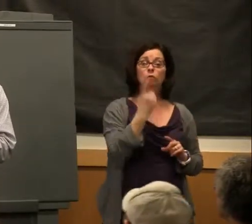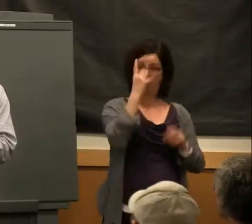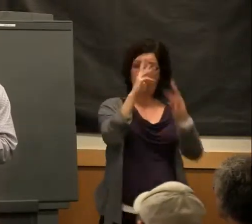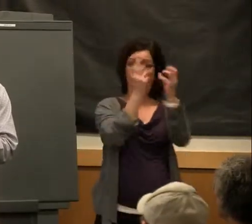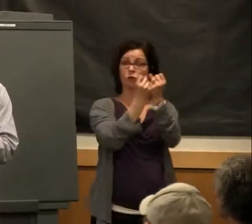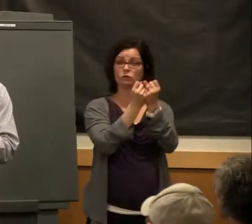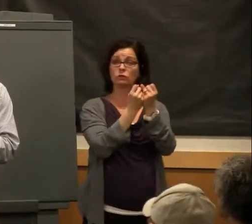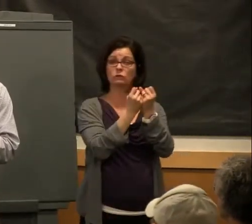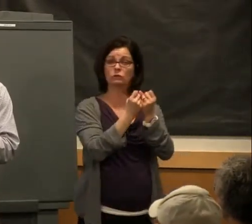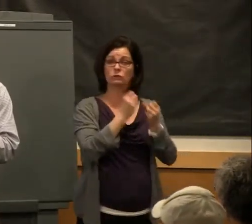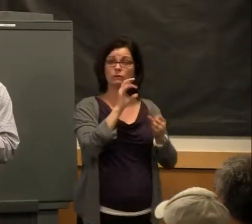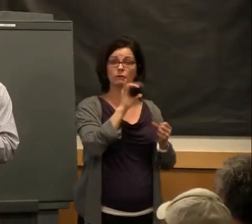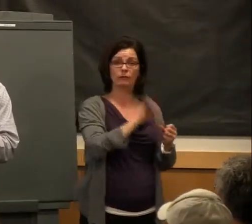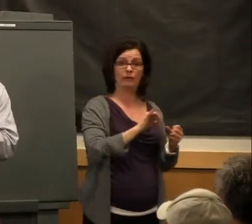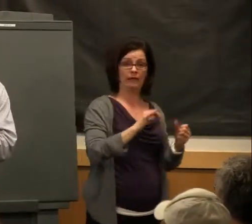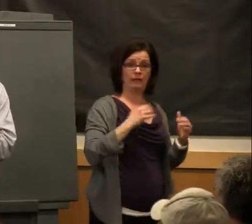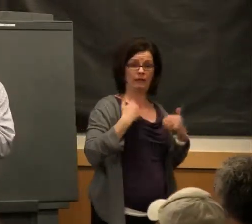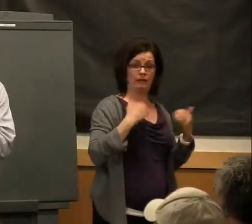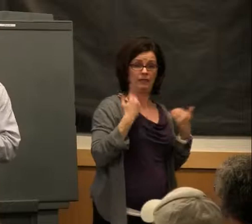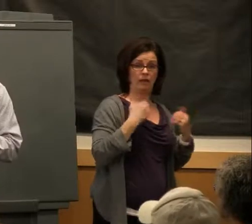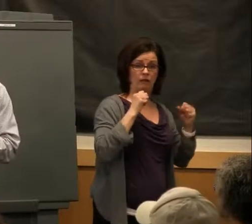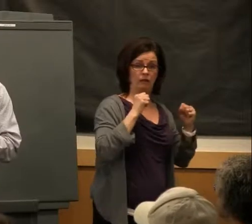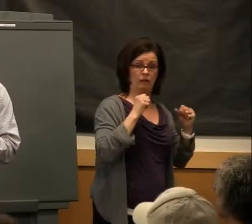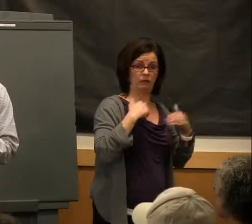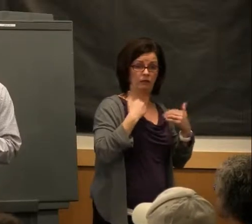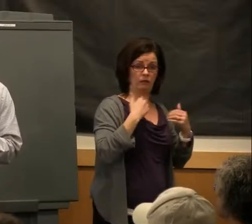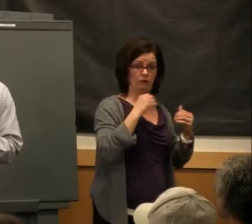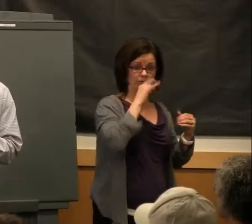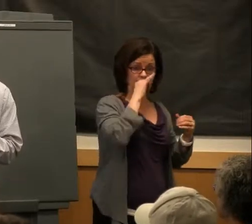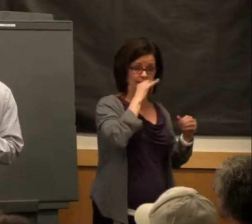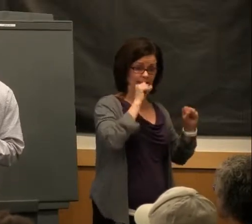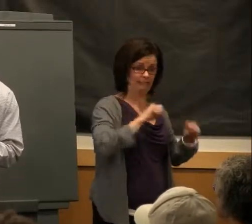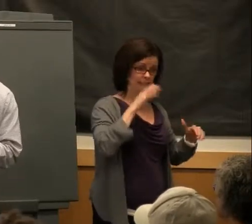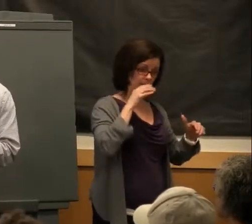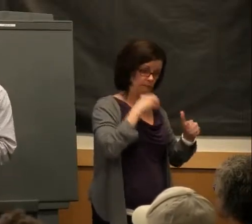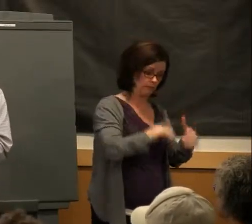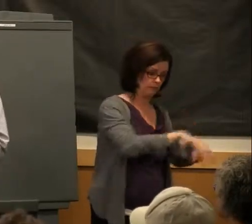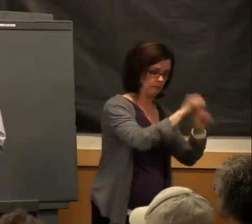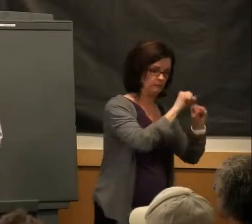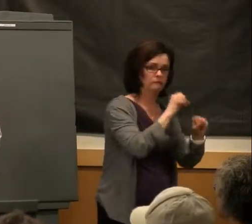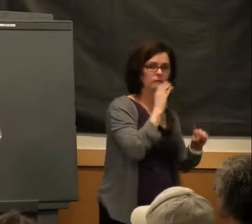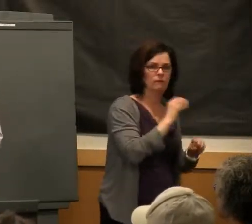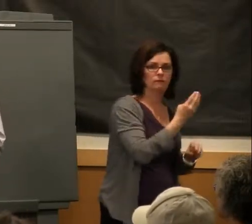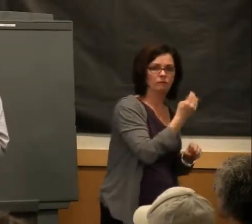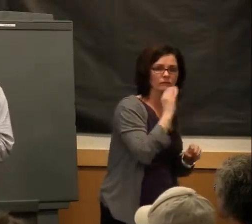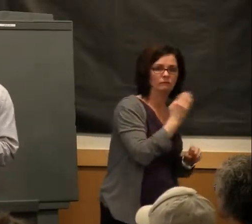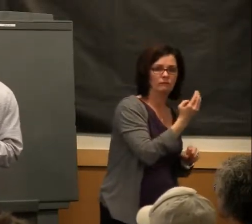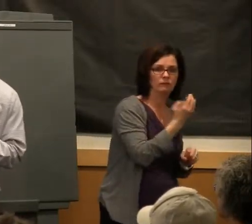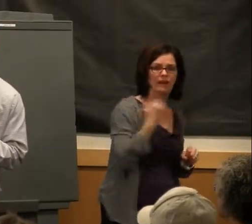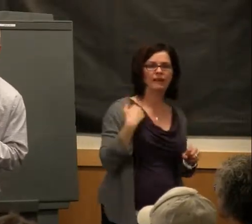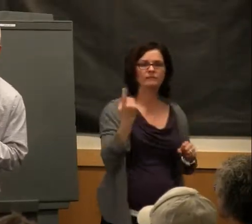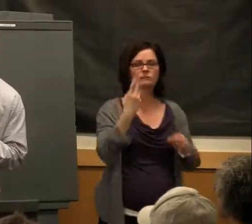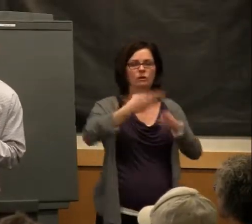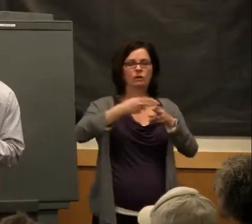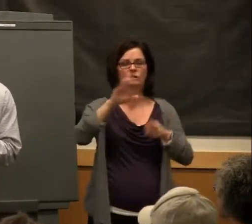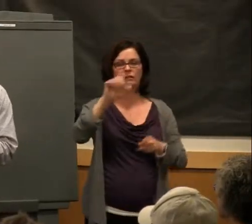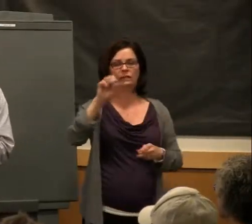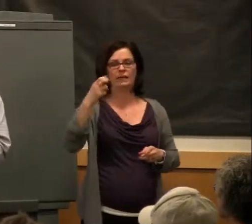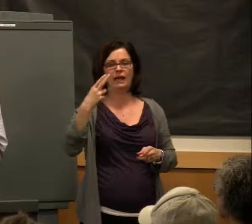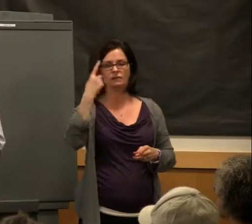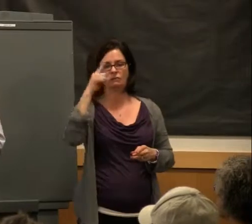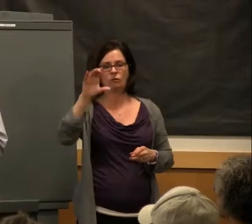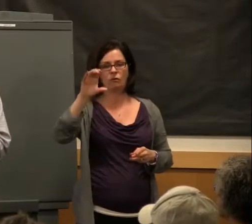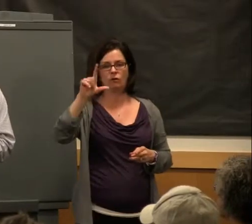One of the workshops that those younger youth can come to, those 14, 15-year-olds, we have what we call Cash for Class, which is a financial